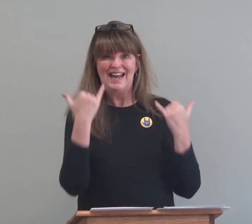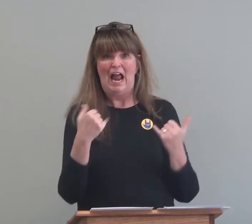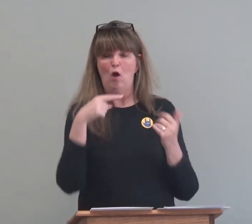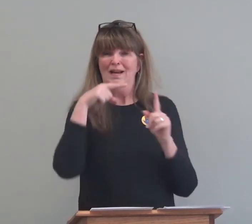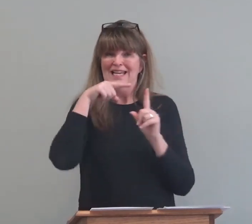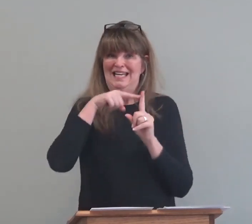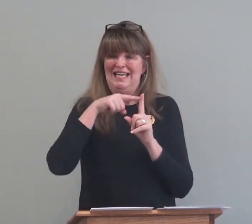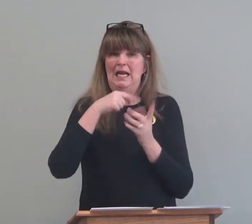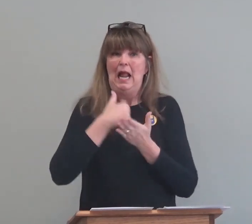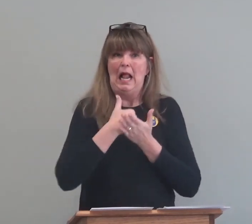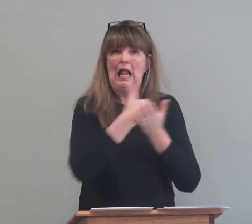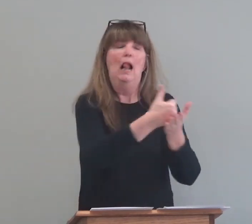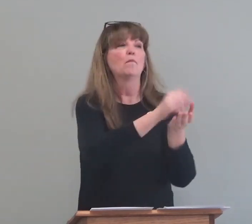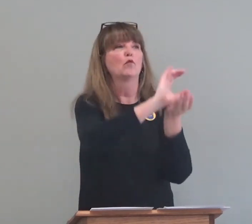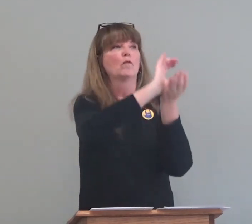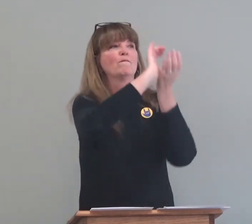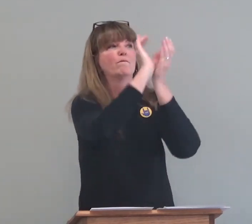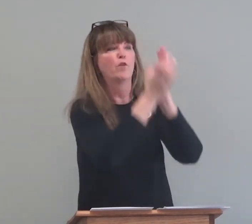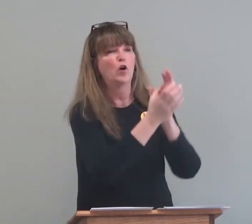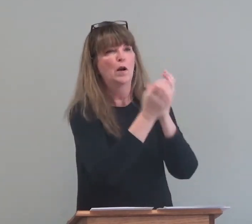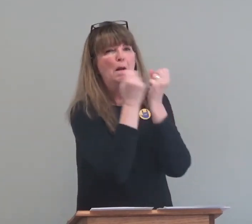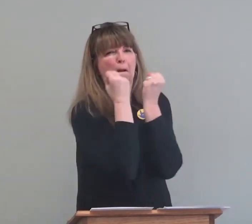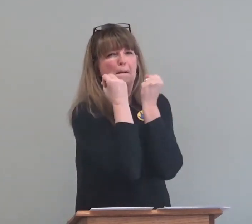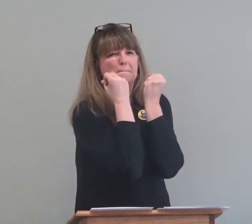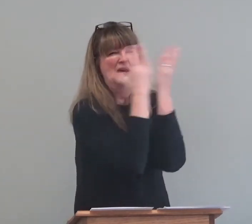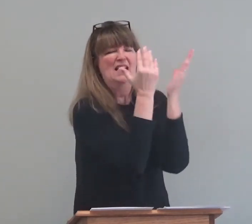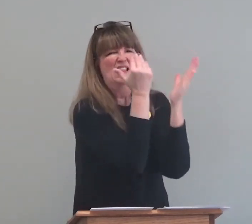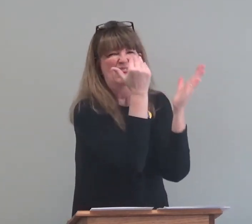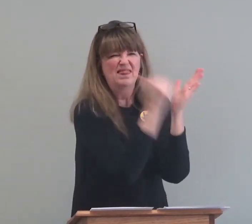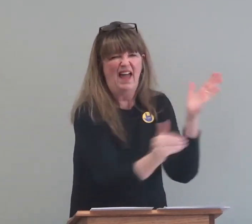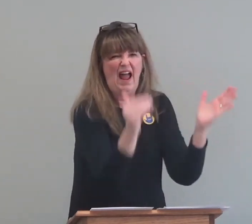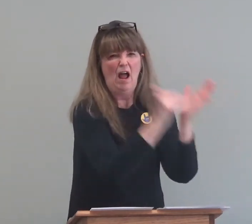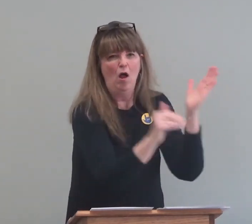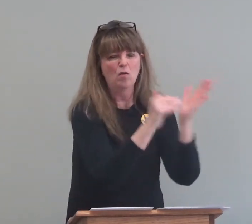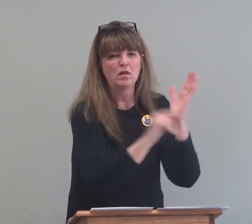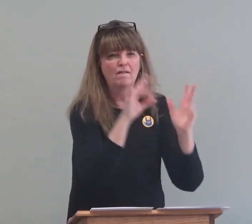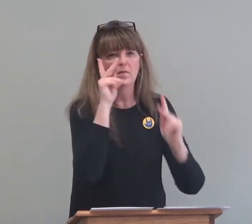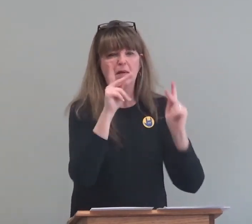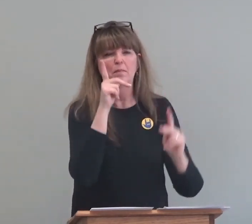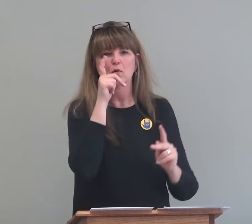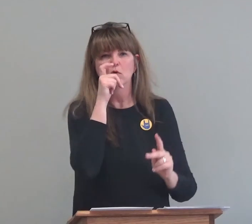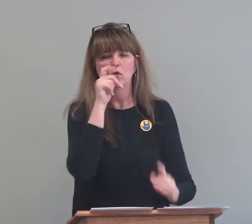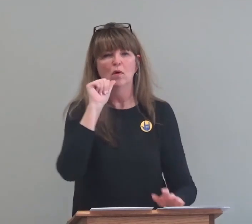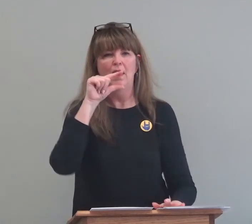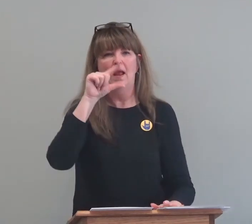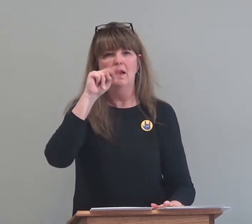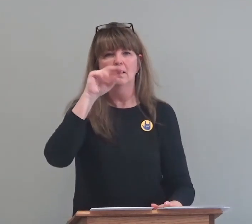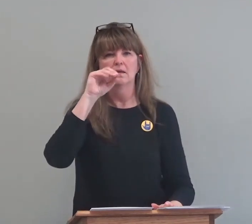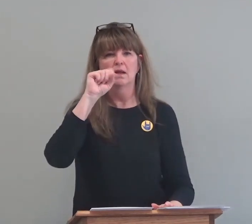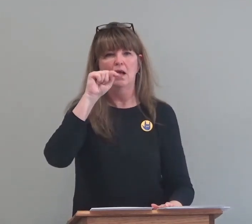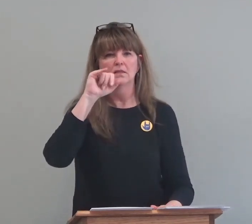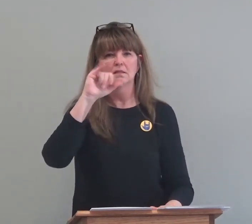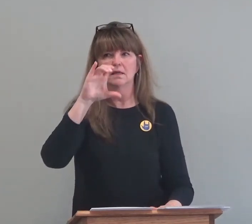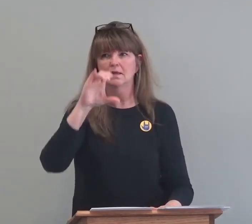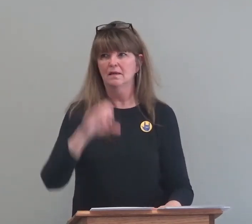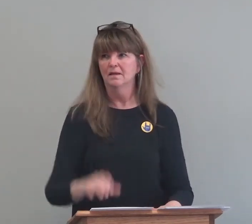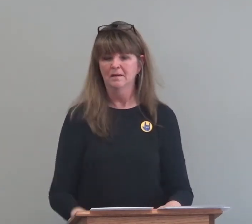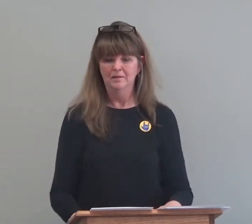faith. And now he helps convert thousands of people who are also